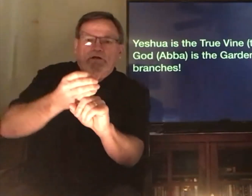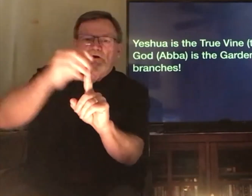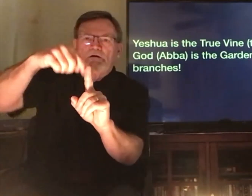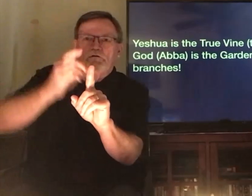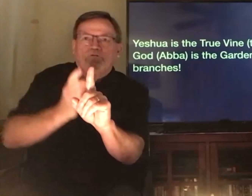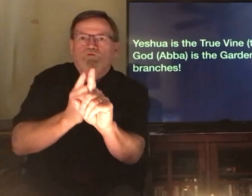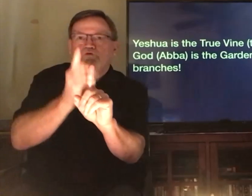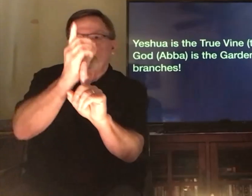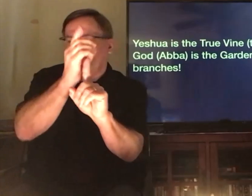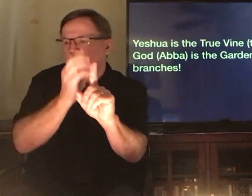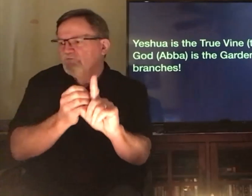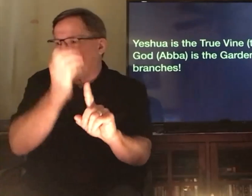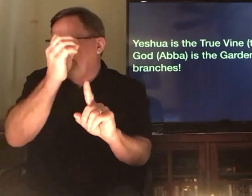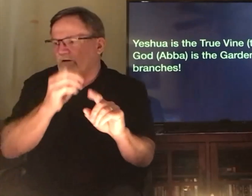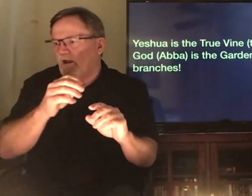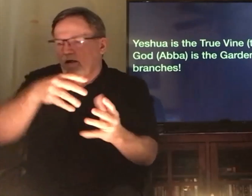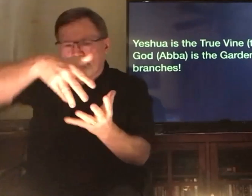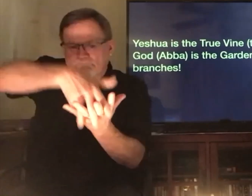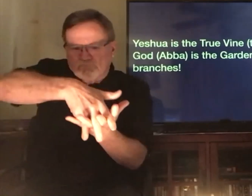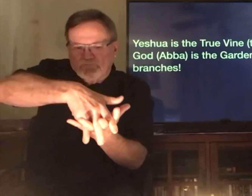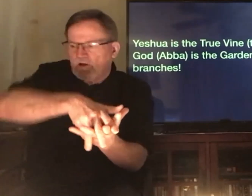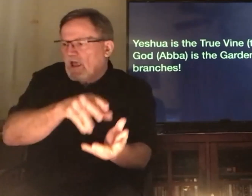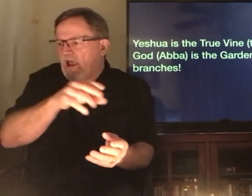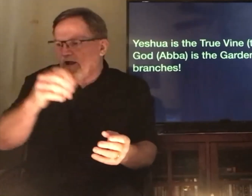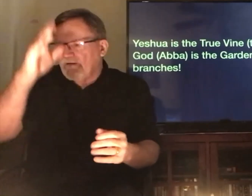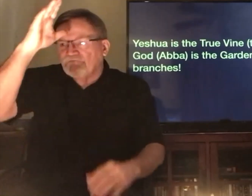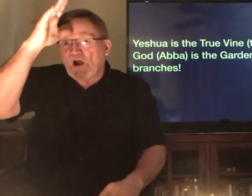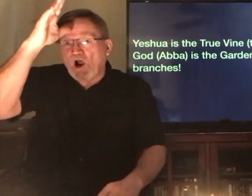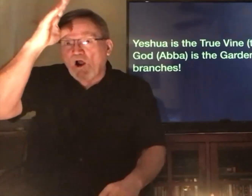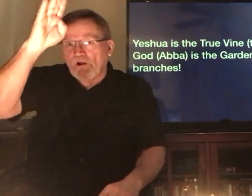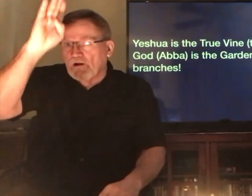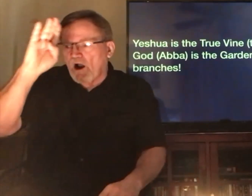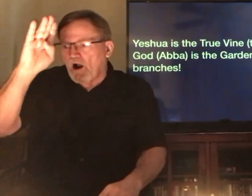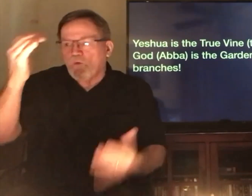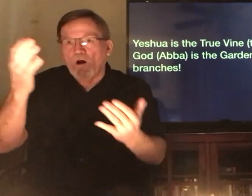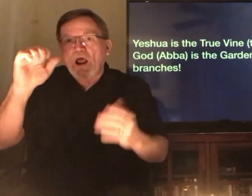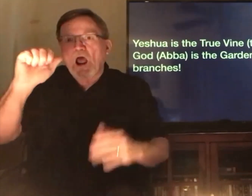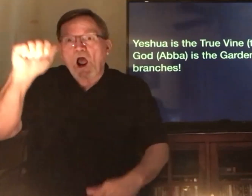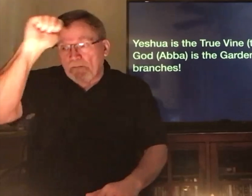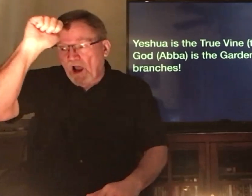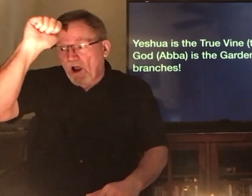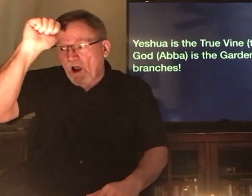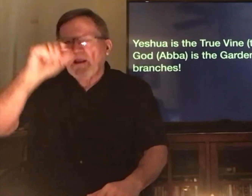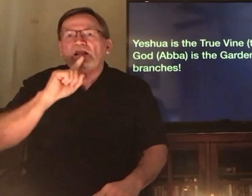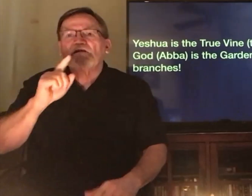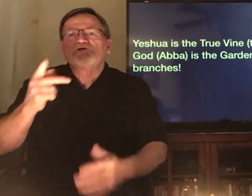who God, root, no root, no trees, must have root,